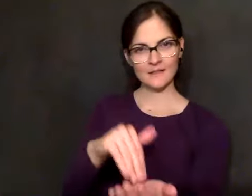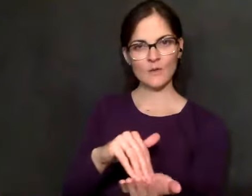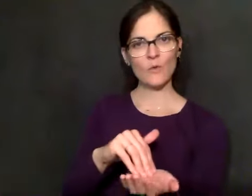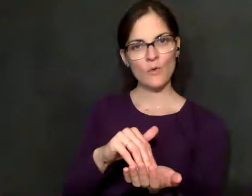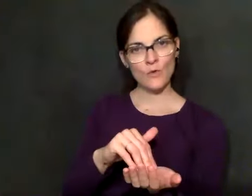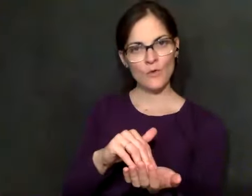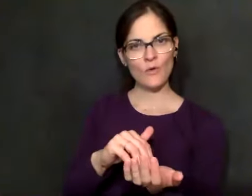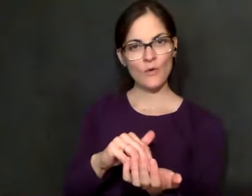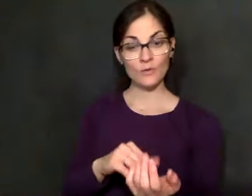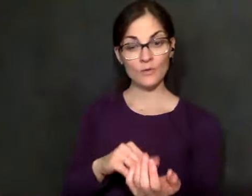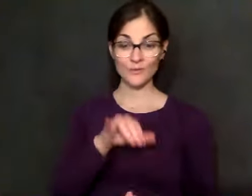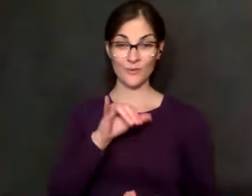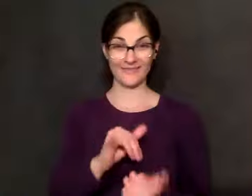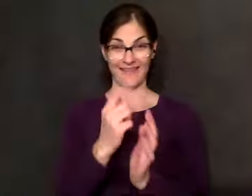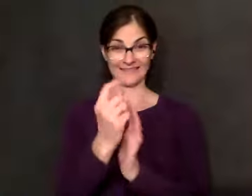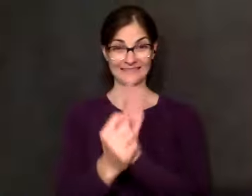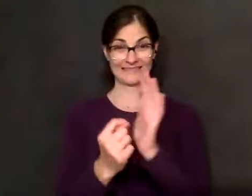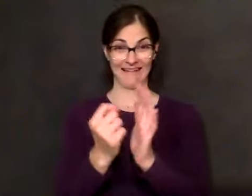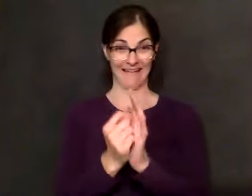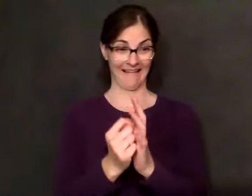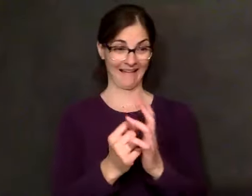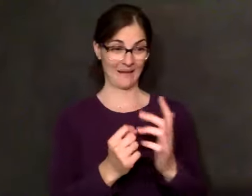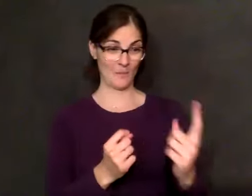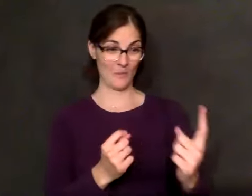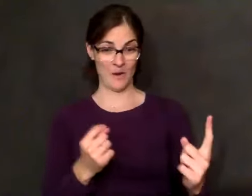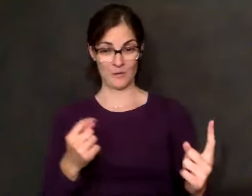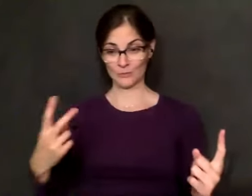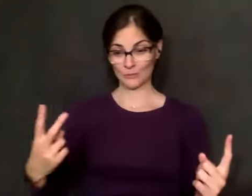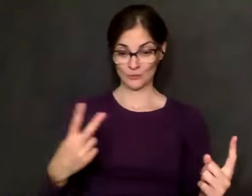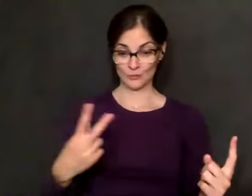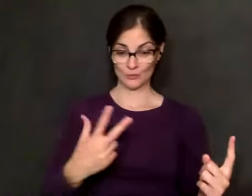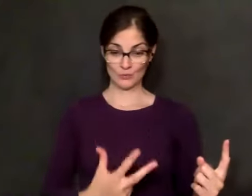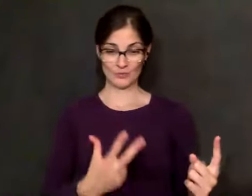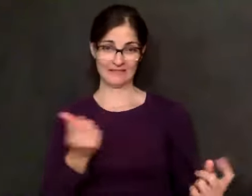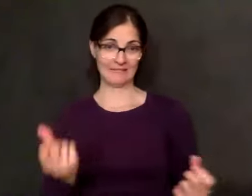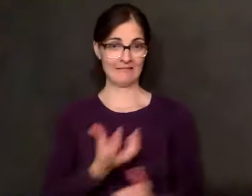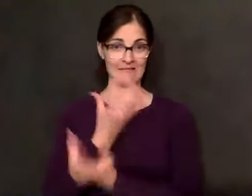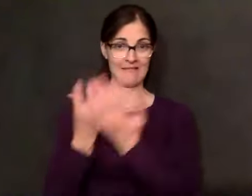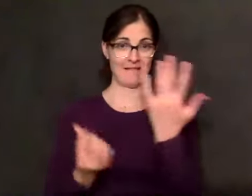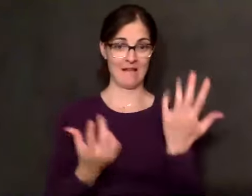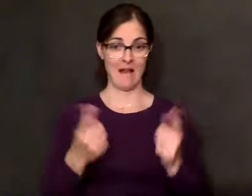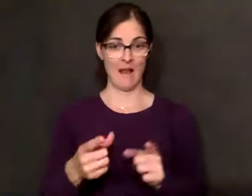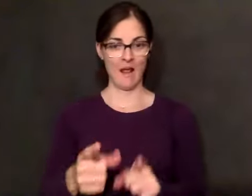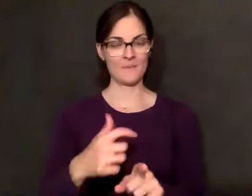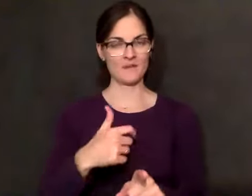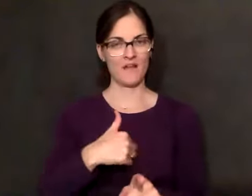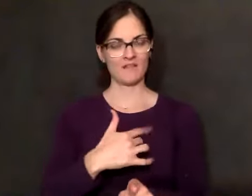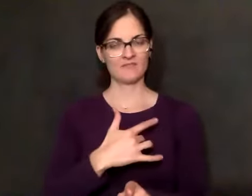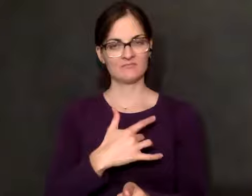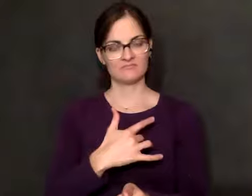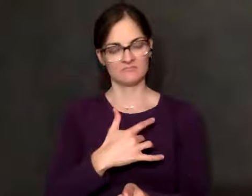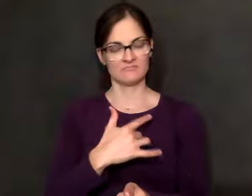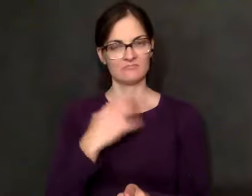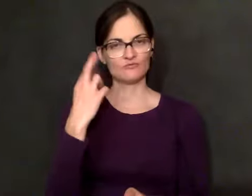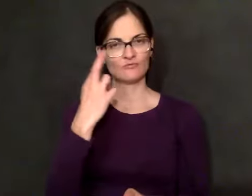step 1 and realised that I was powerless. And it was nothing to do with physical. It was just I was powerless to